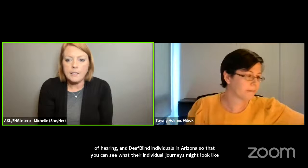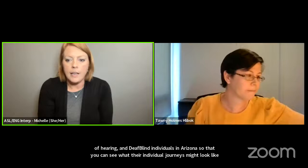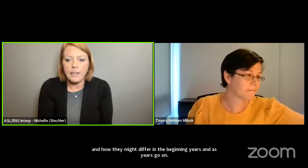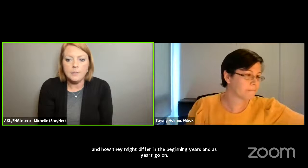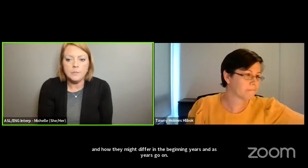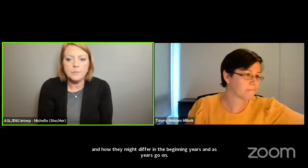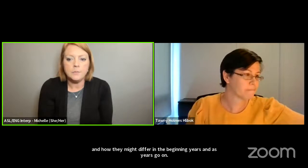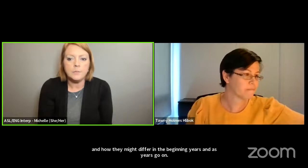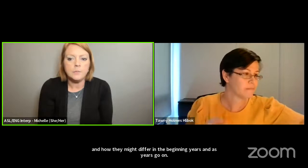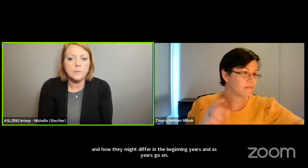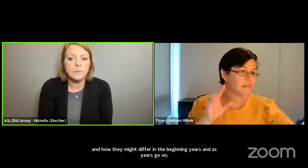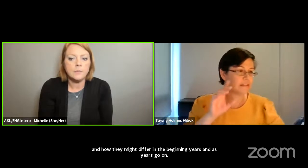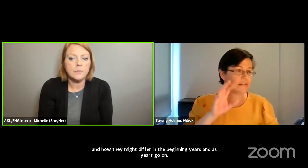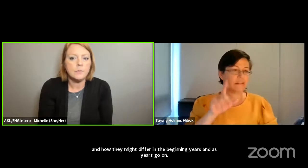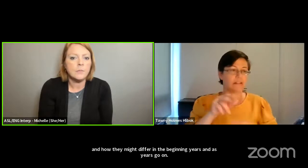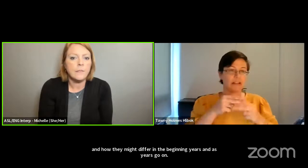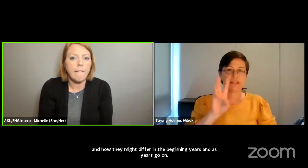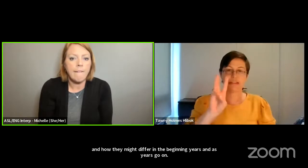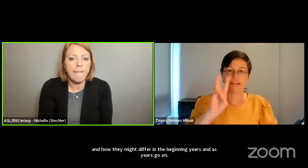The next slide